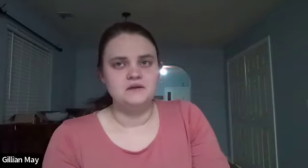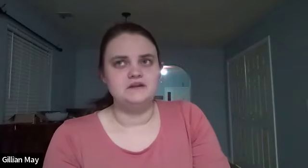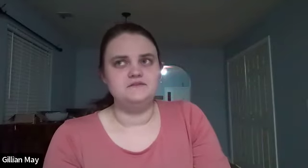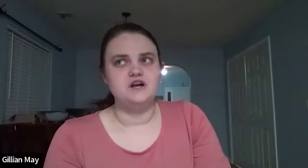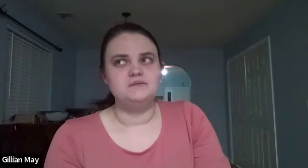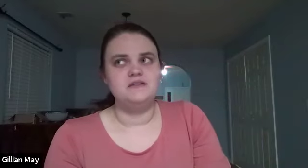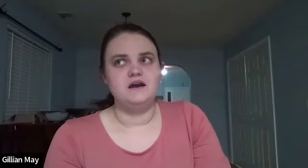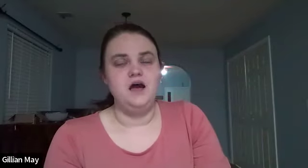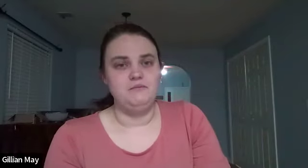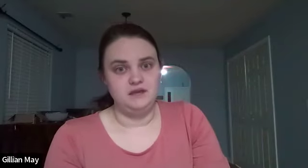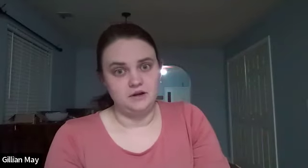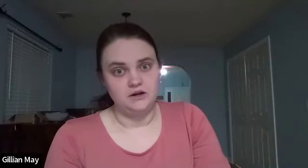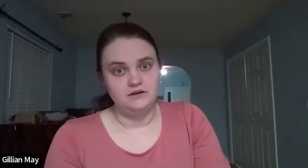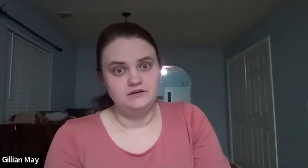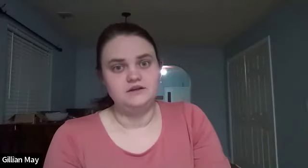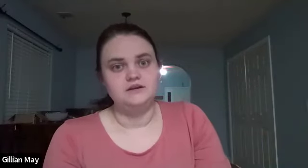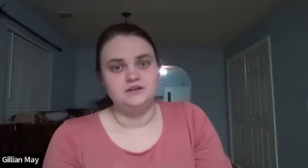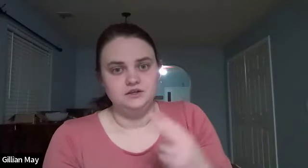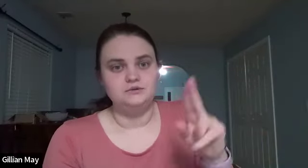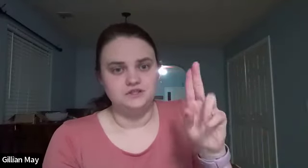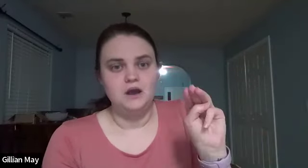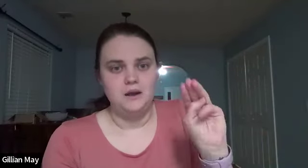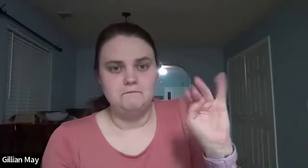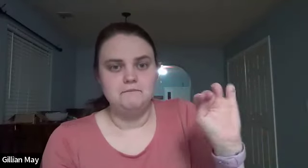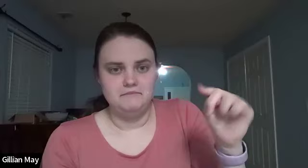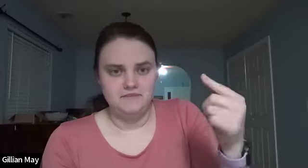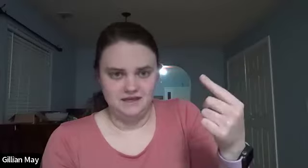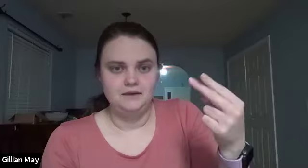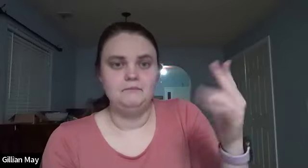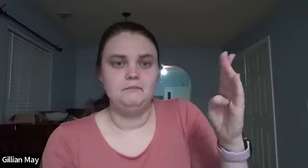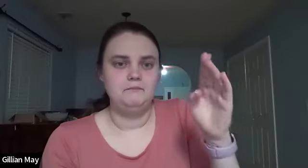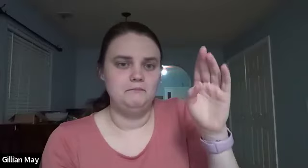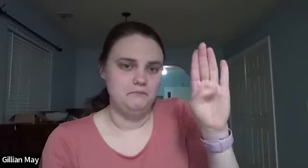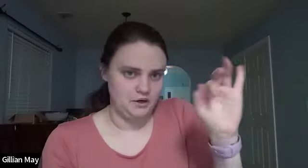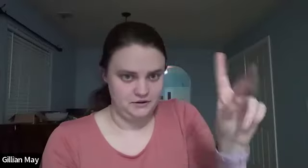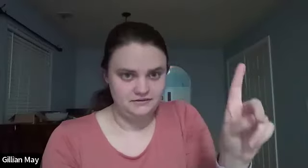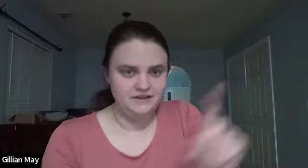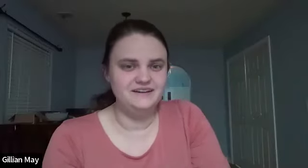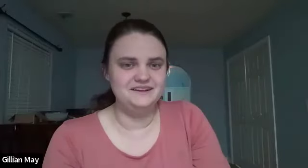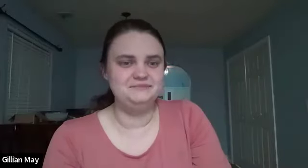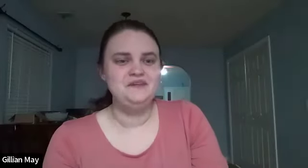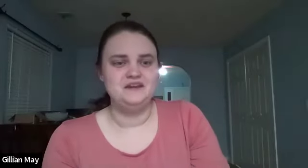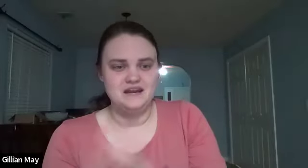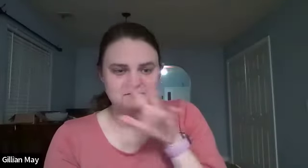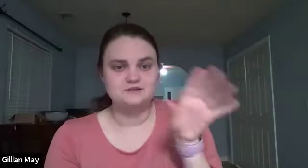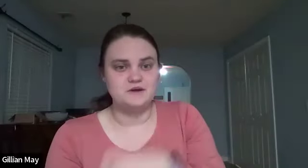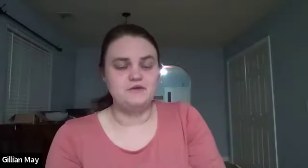But if you're talking about like a hummingbird, you would do humming bird. You'd have to finger spell the whole